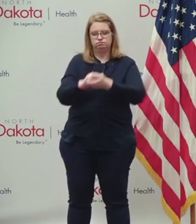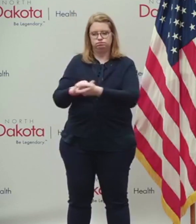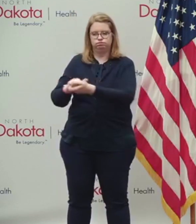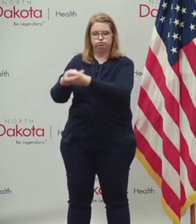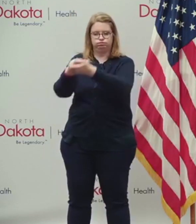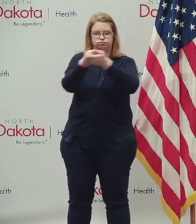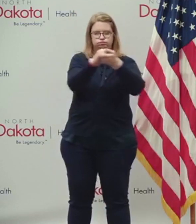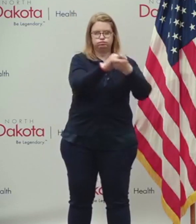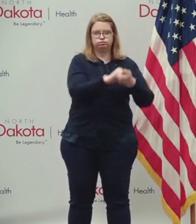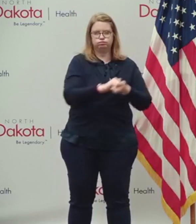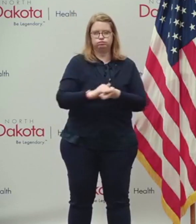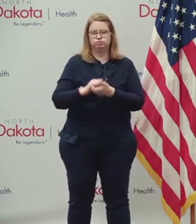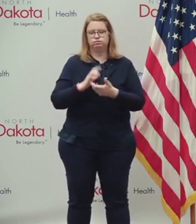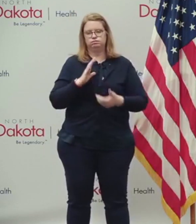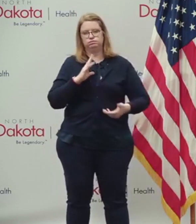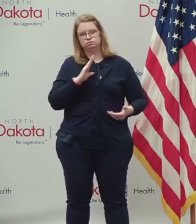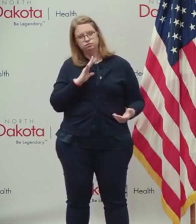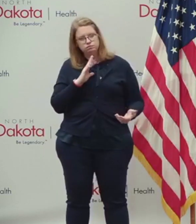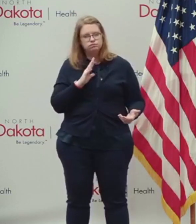in session.